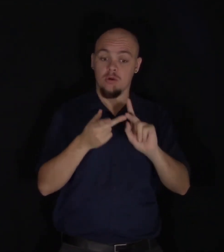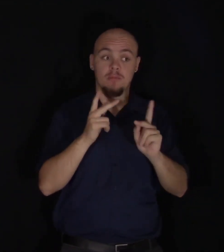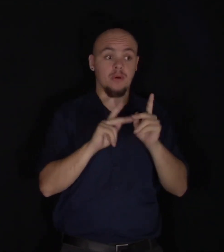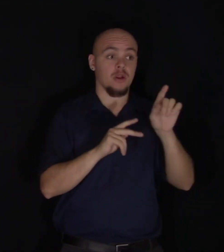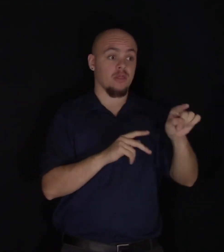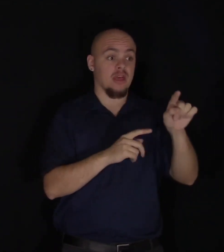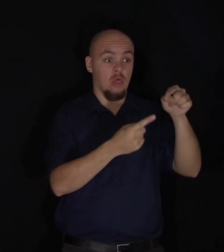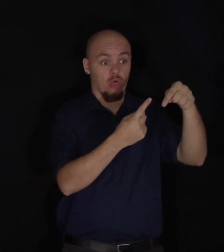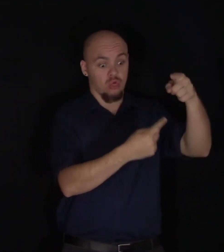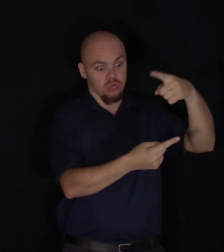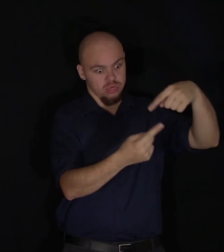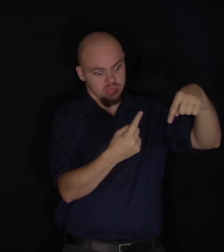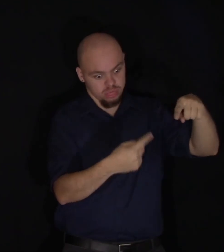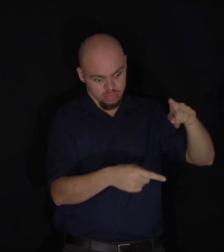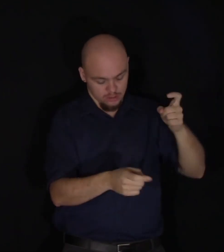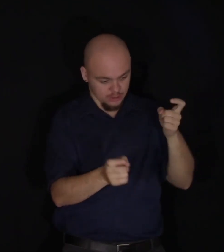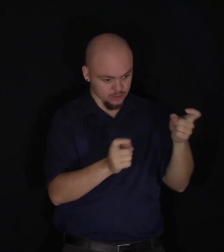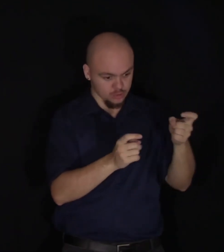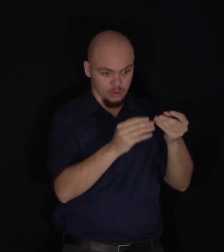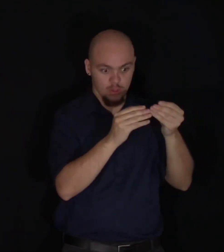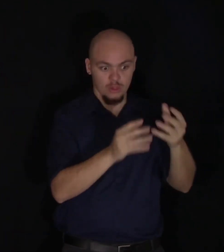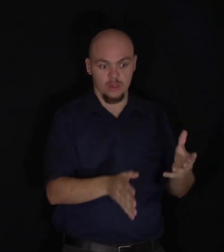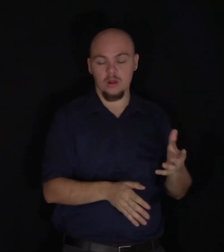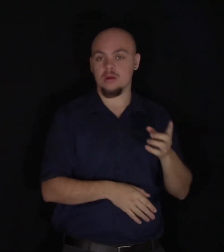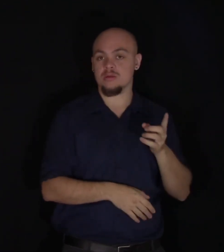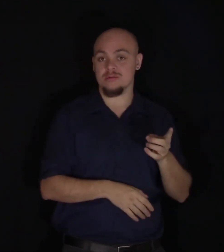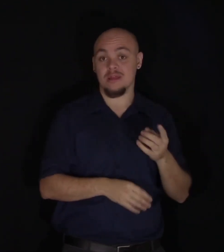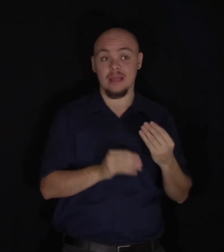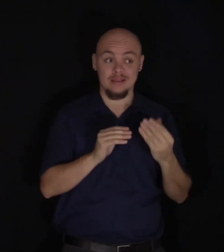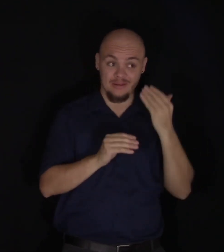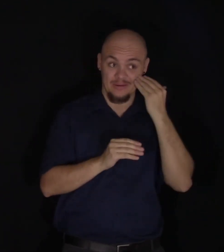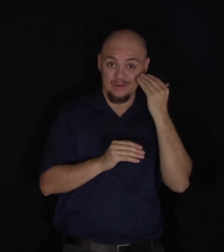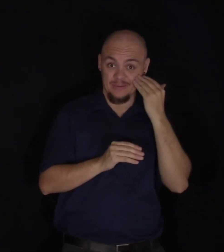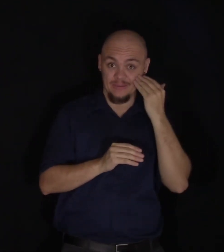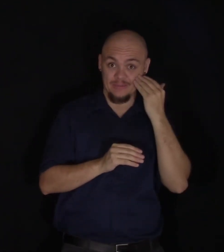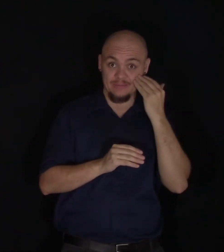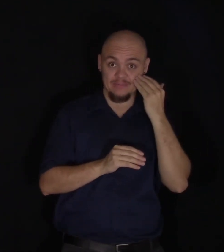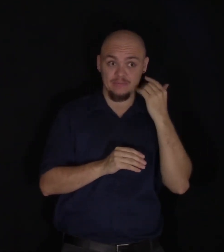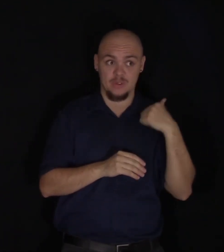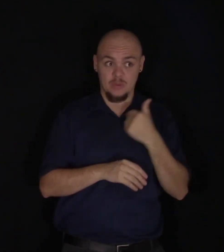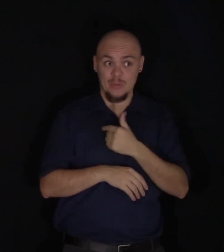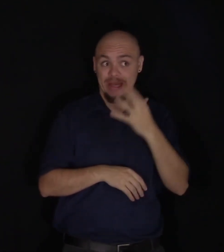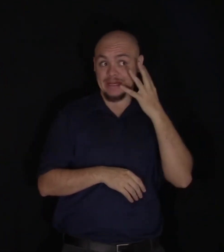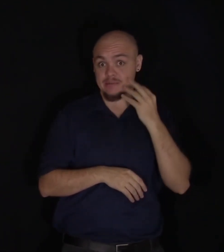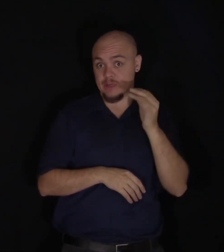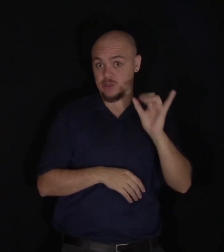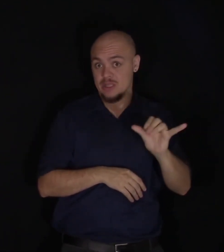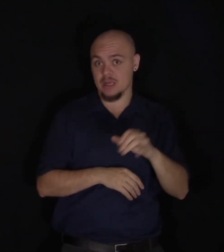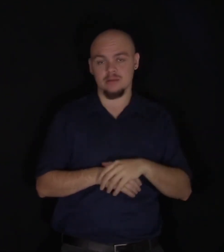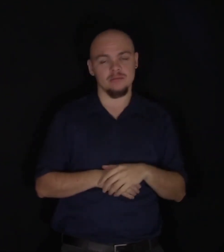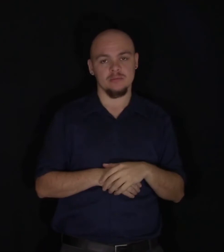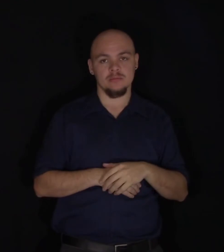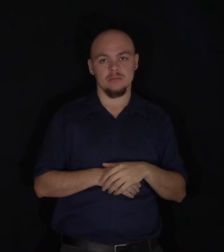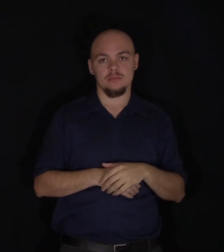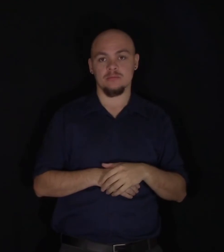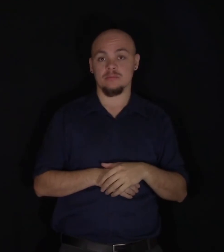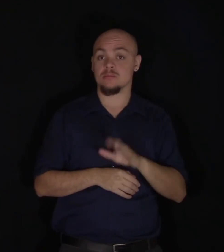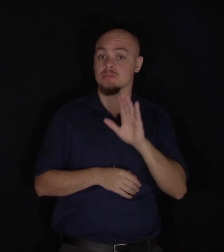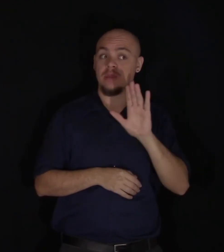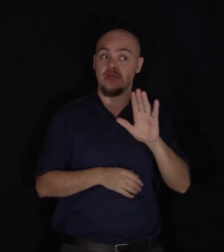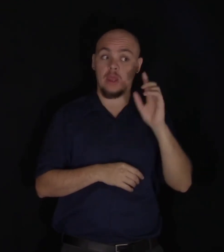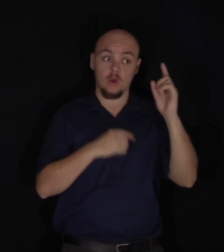of control, and that's most of us from time to time, you don't have to catch their crazy